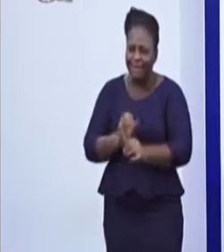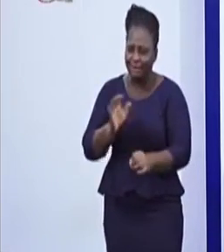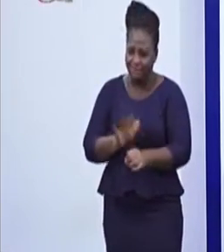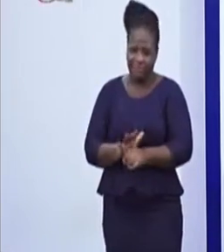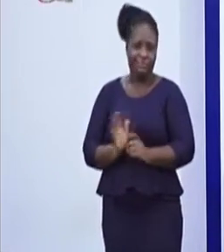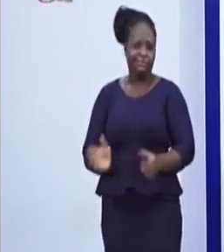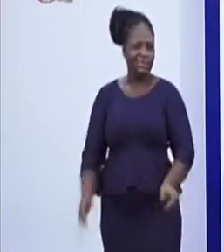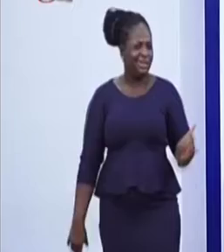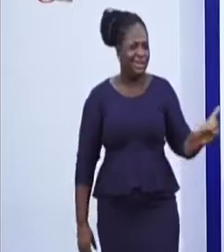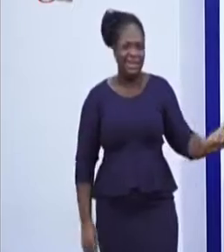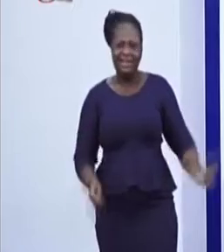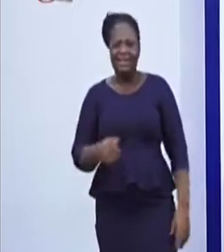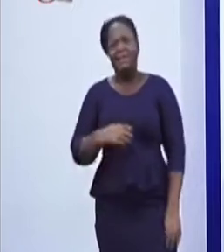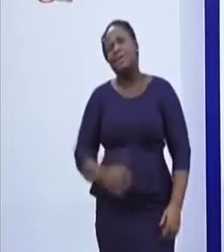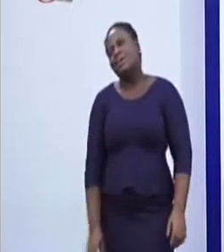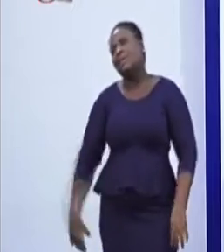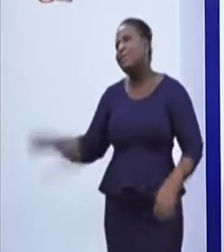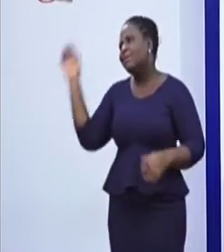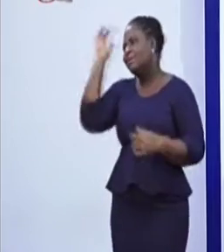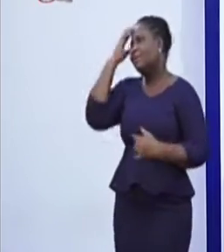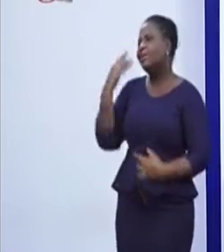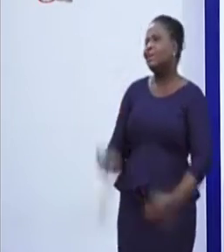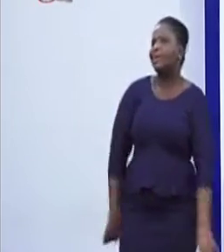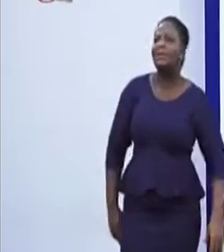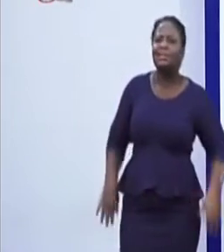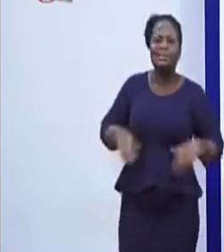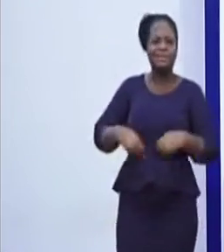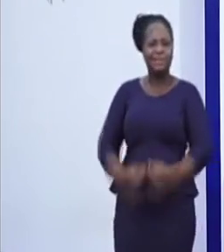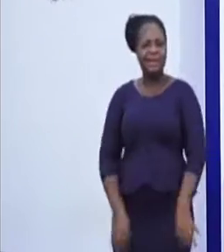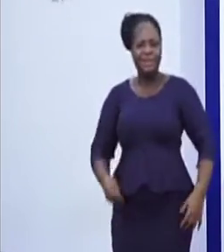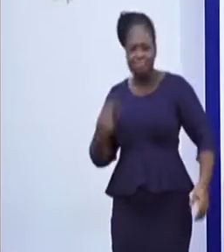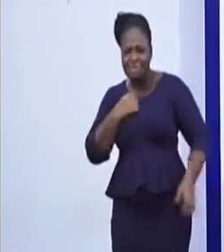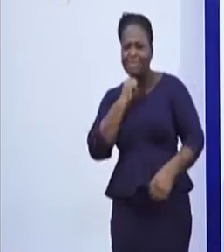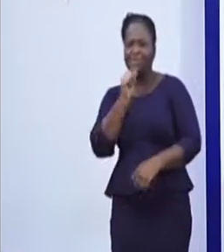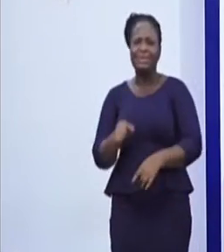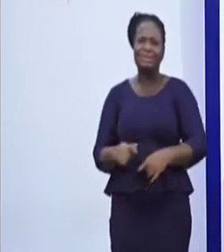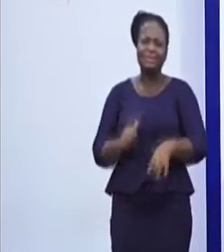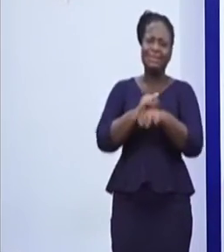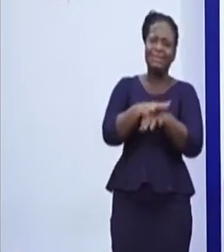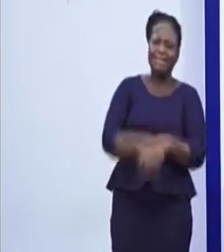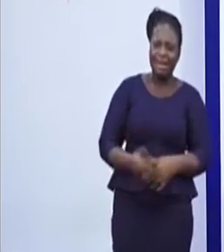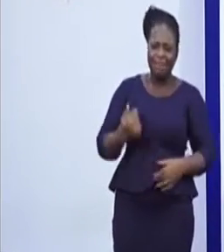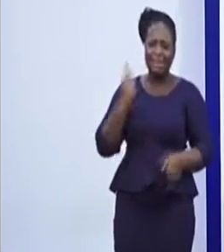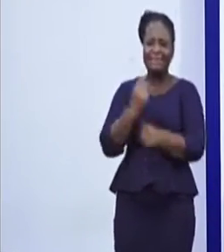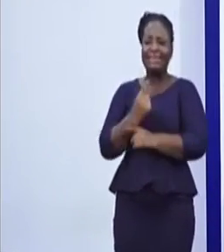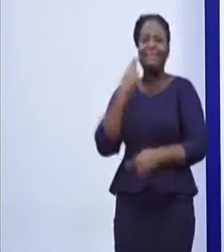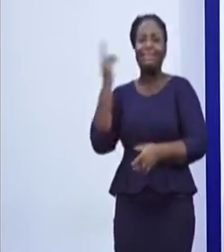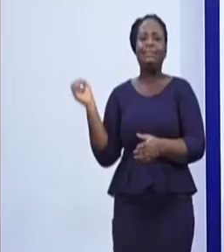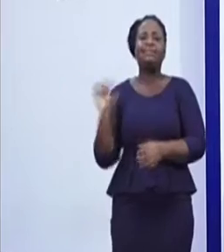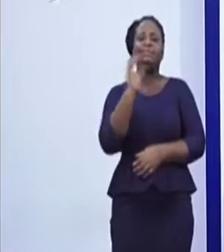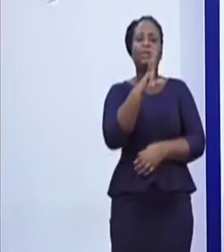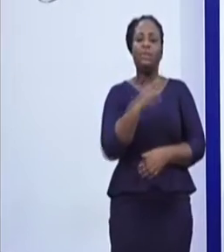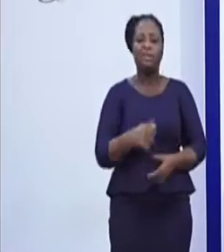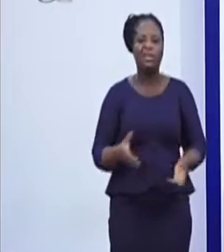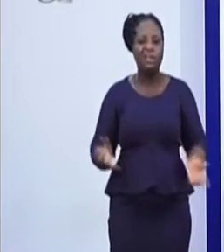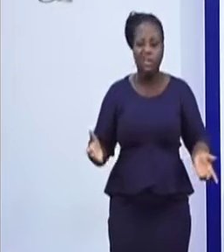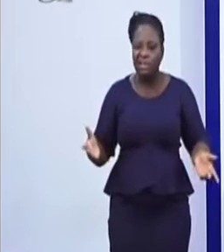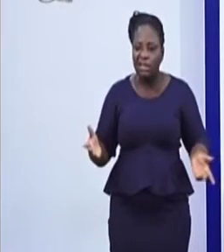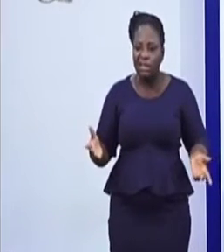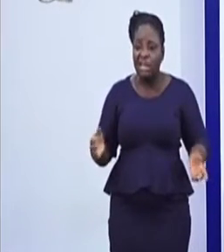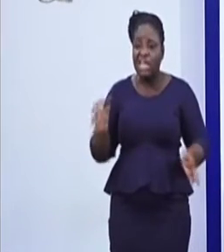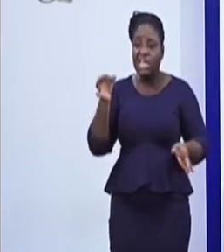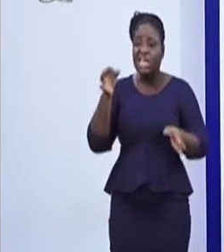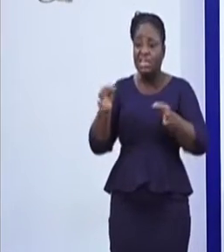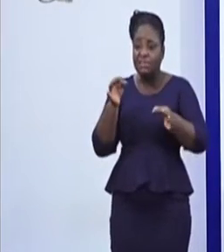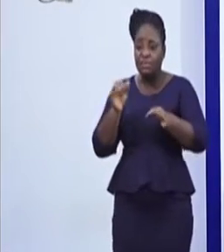sick and tired of people saying, I didn't generate it, I just forwarded it. If you hit the forward button, it means